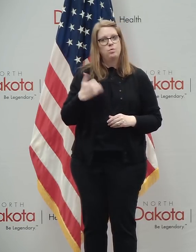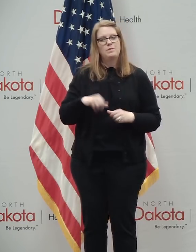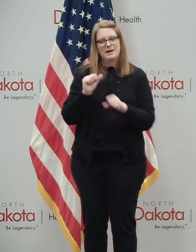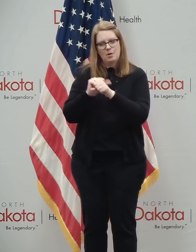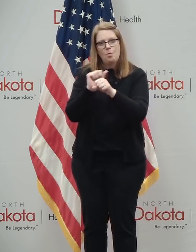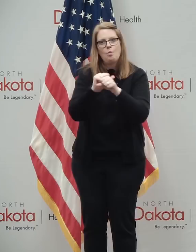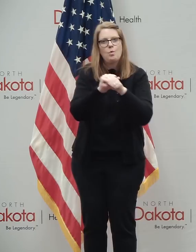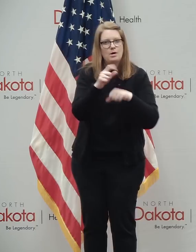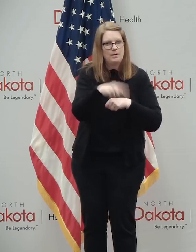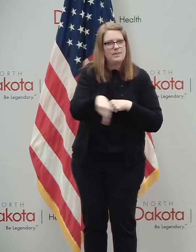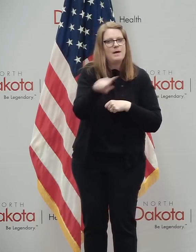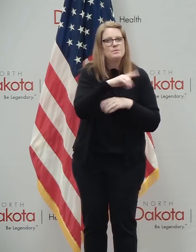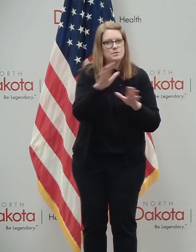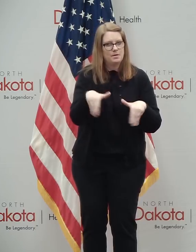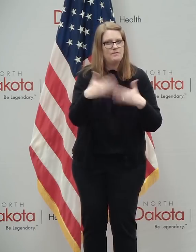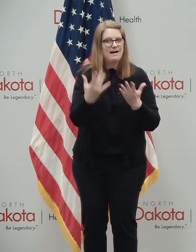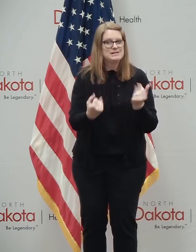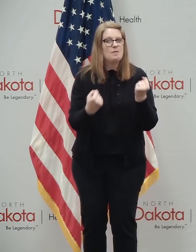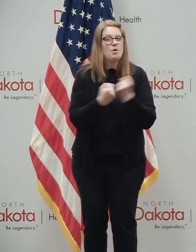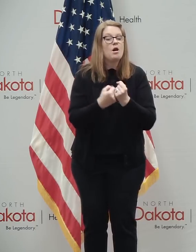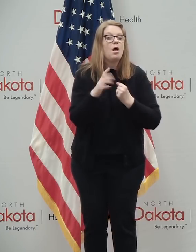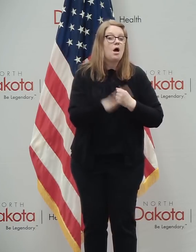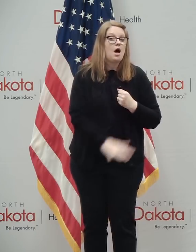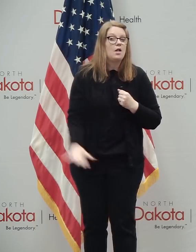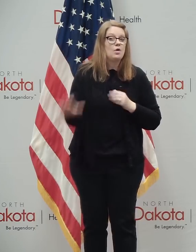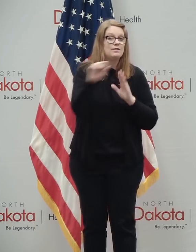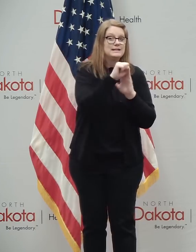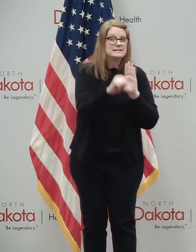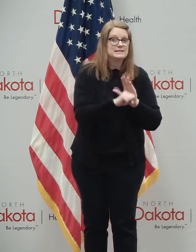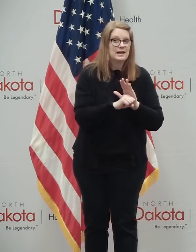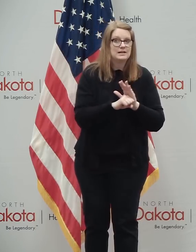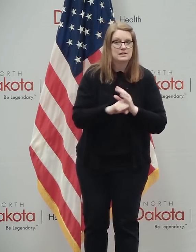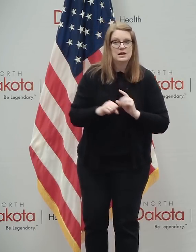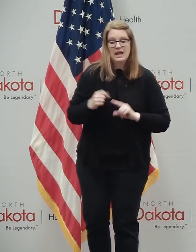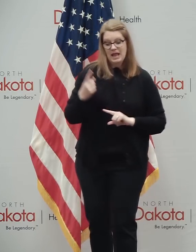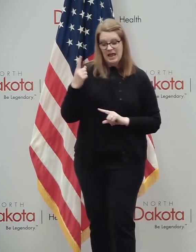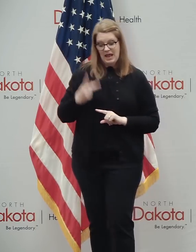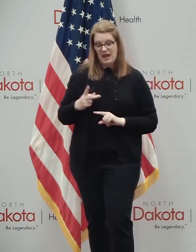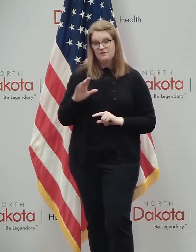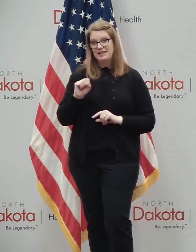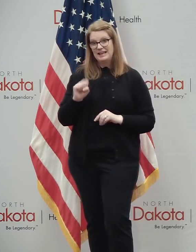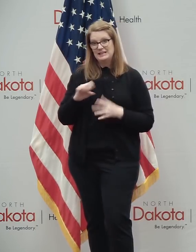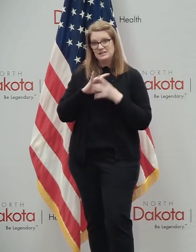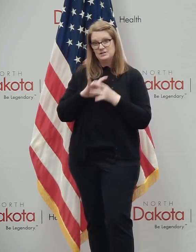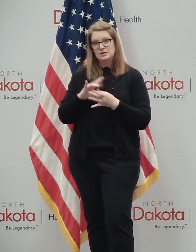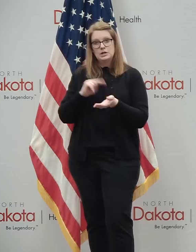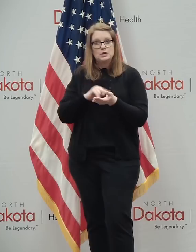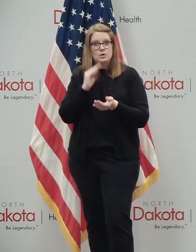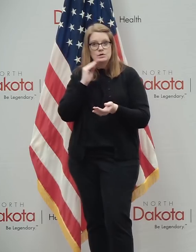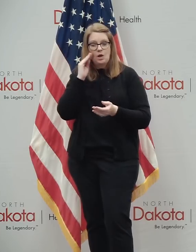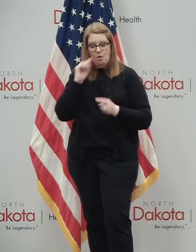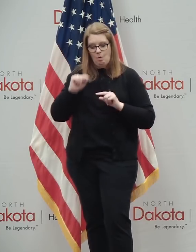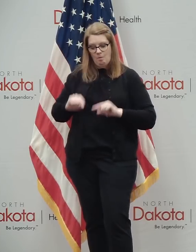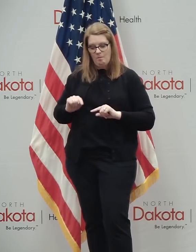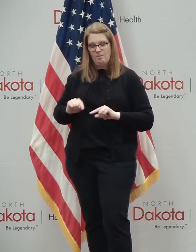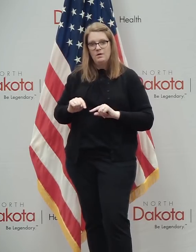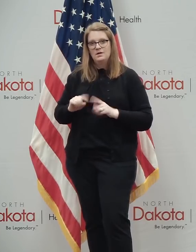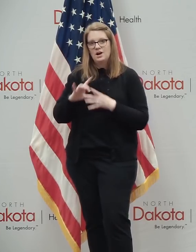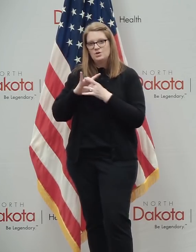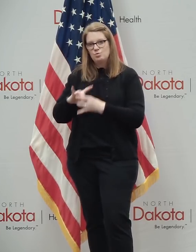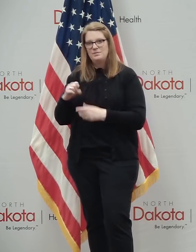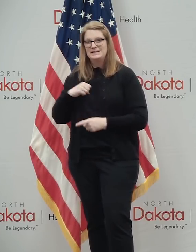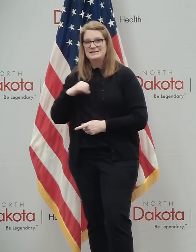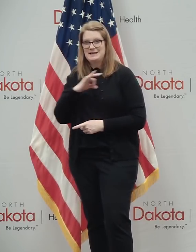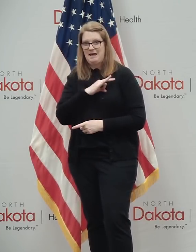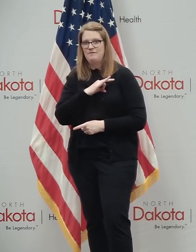support. Statewide in North Dakota, over half of the cases attributed to long-term care are cases attributed to staff.